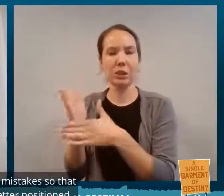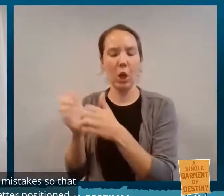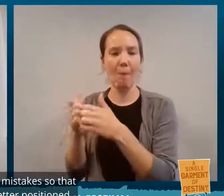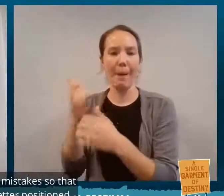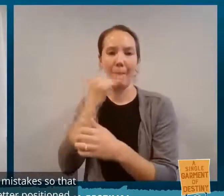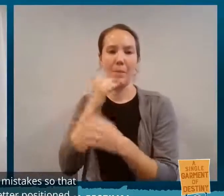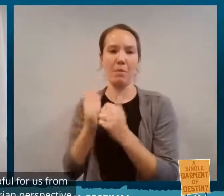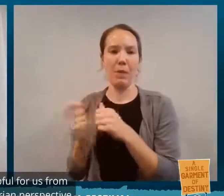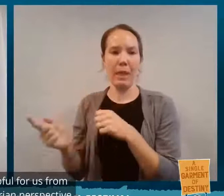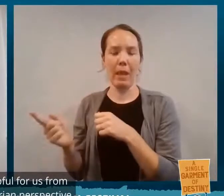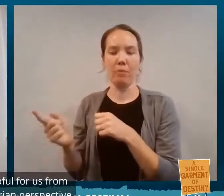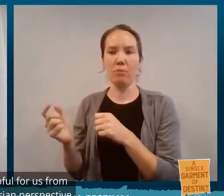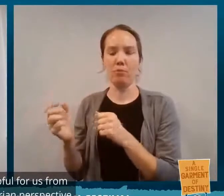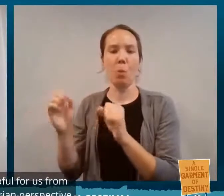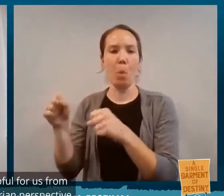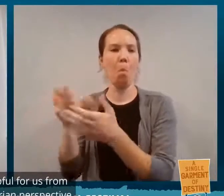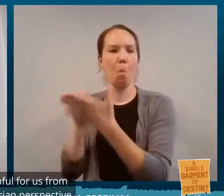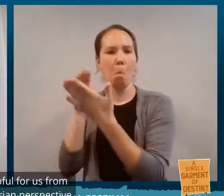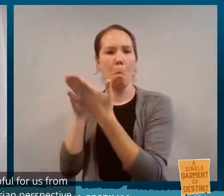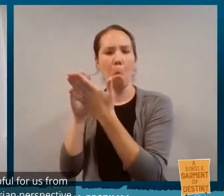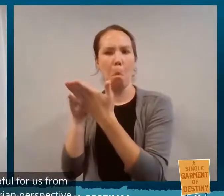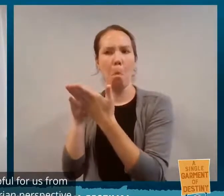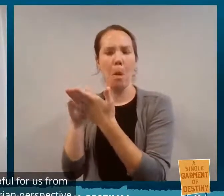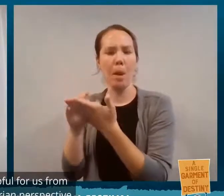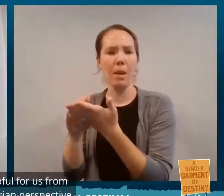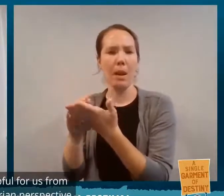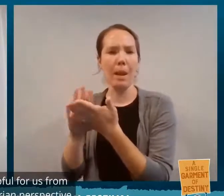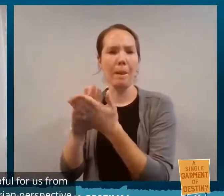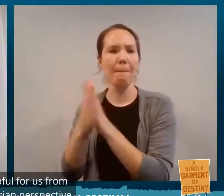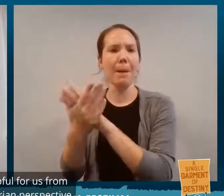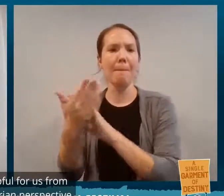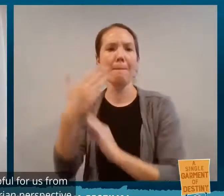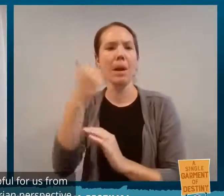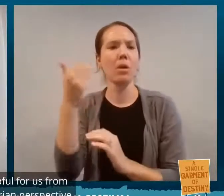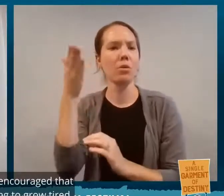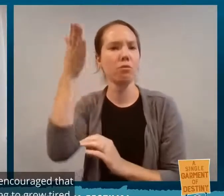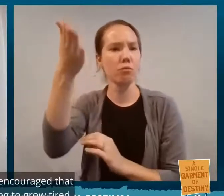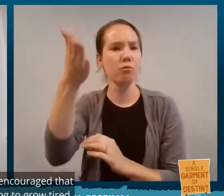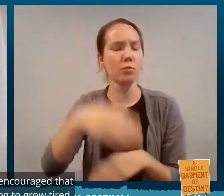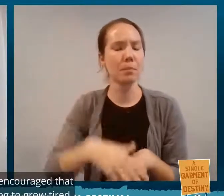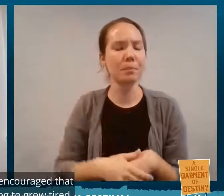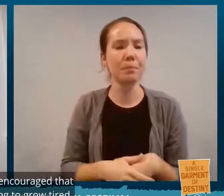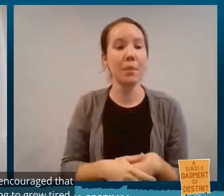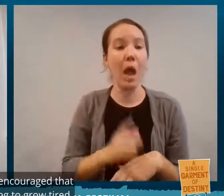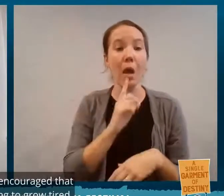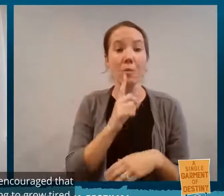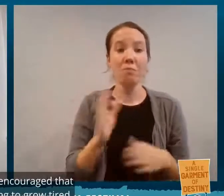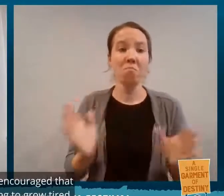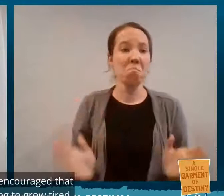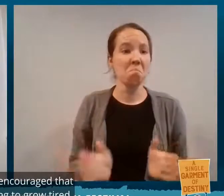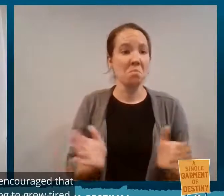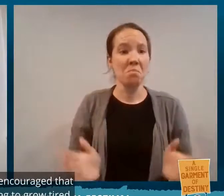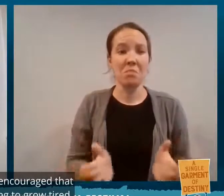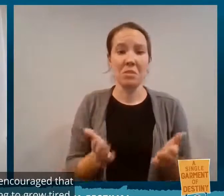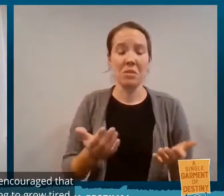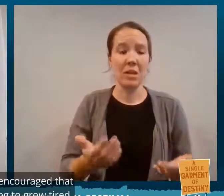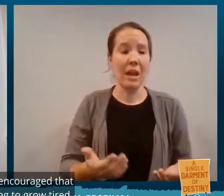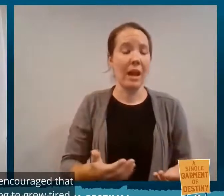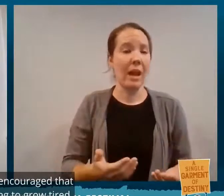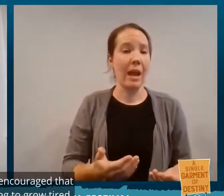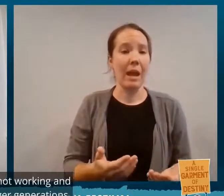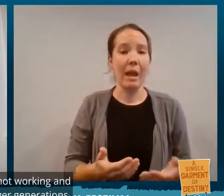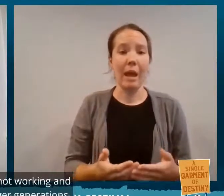better positioned, is just helpful for us from a humanitarian perspective. And so I'm encouraged that we are going to